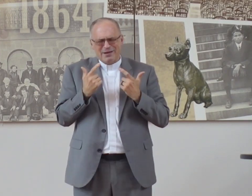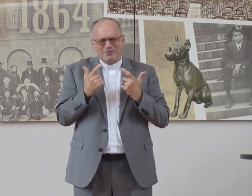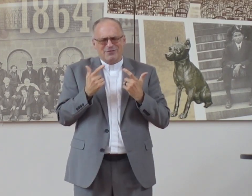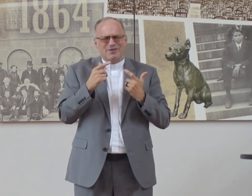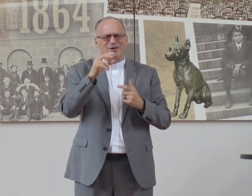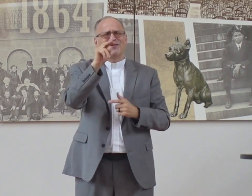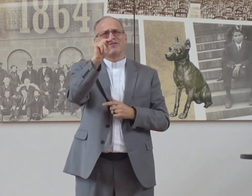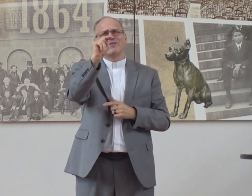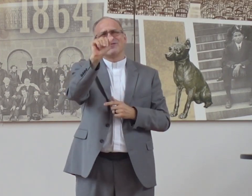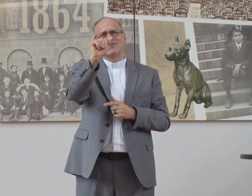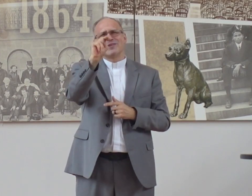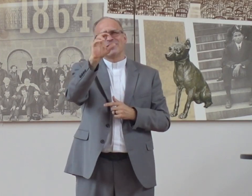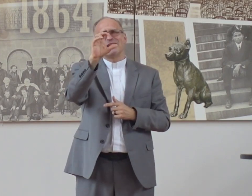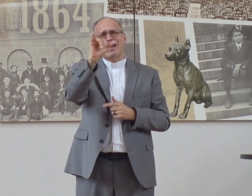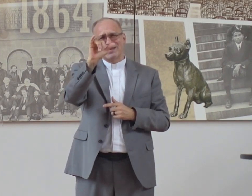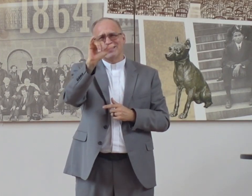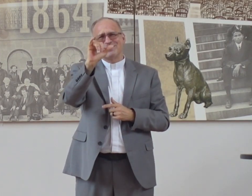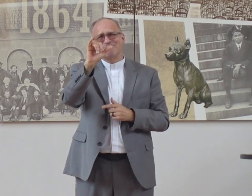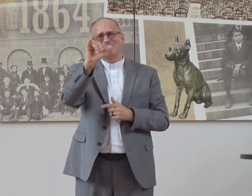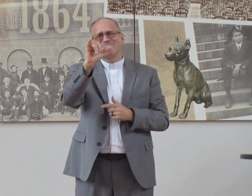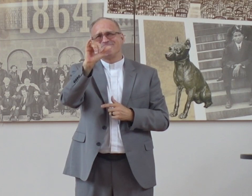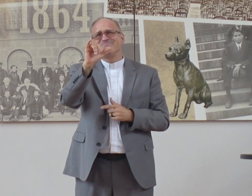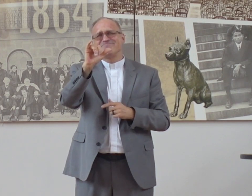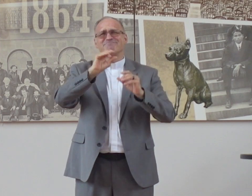Thank you for the life, Nancy.